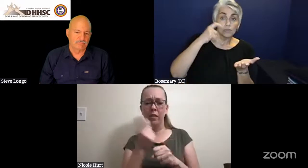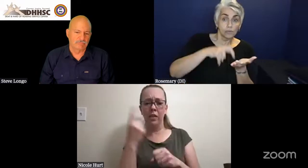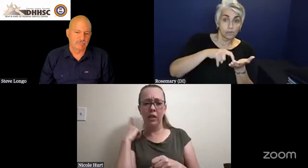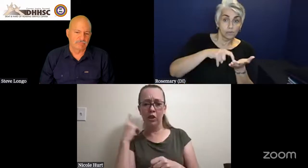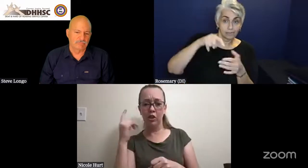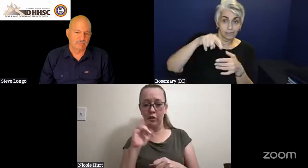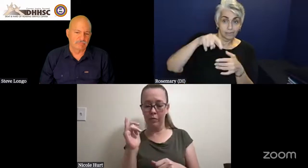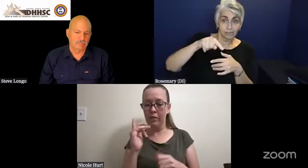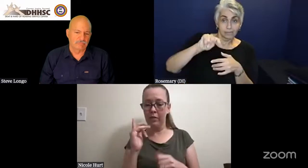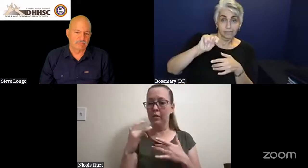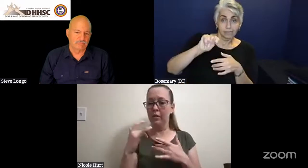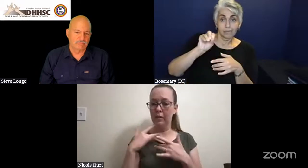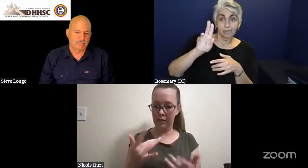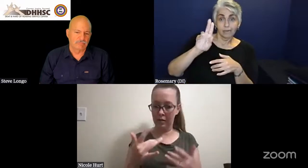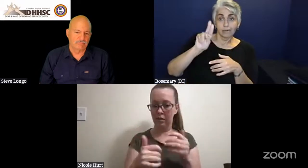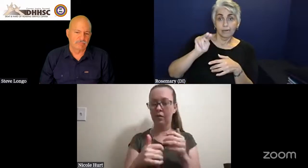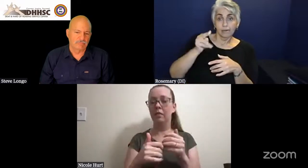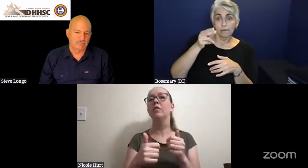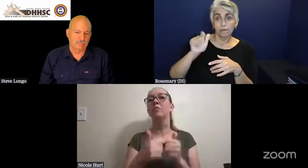is